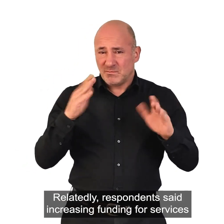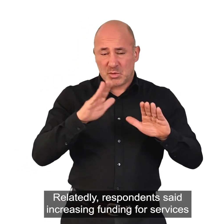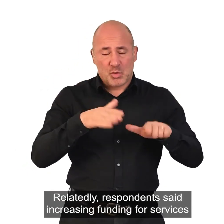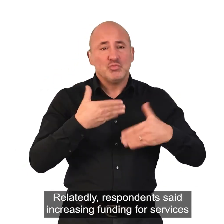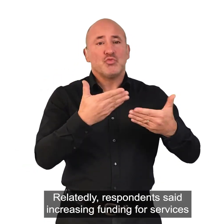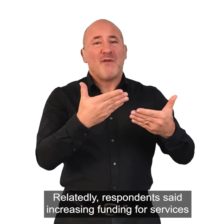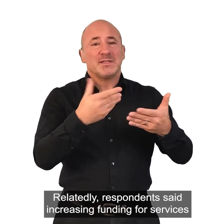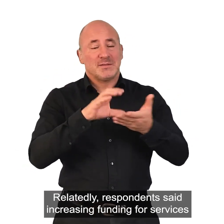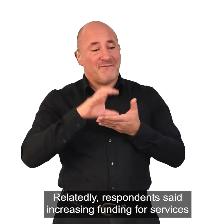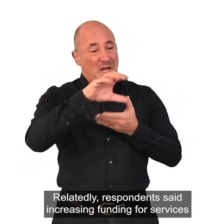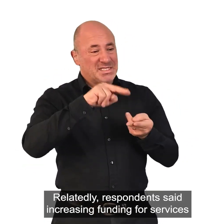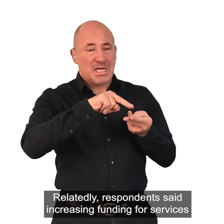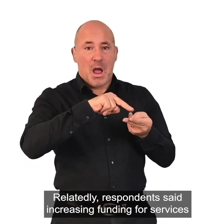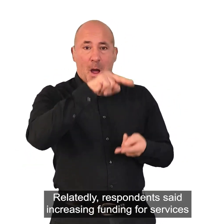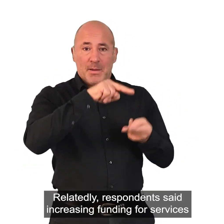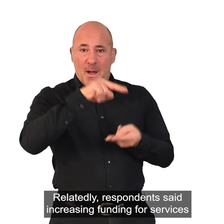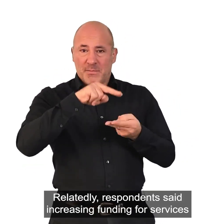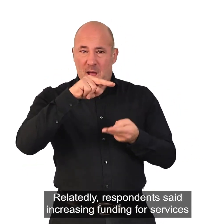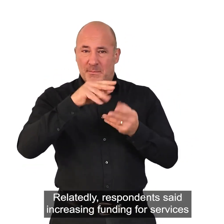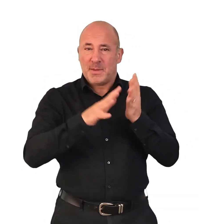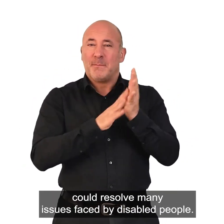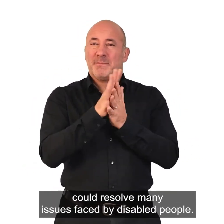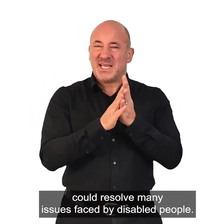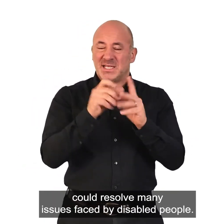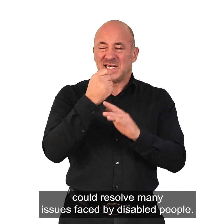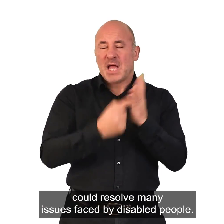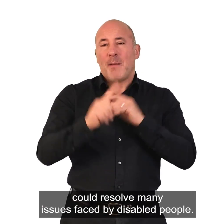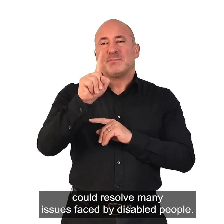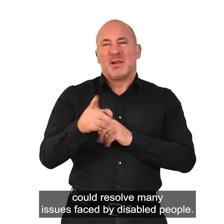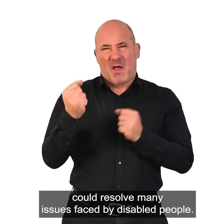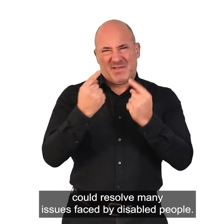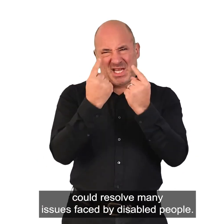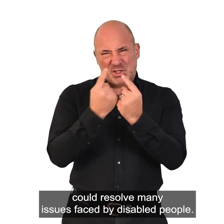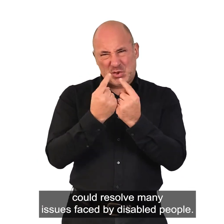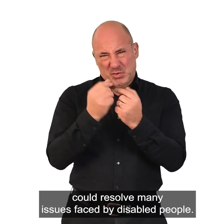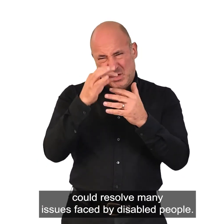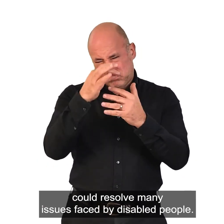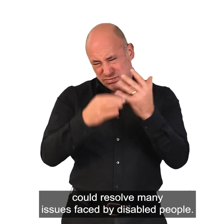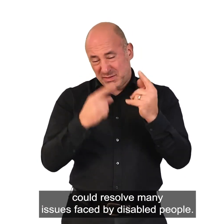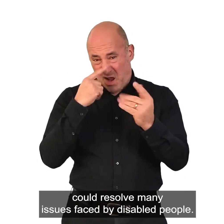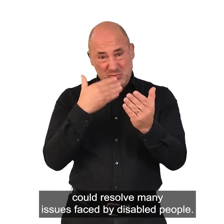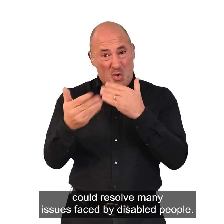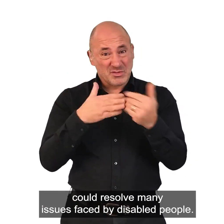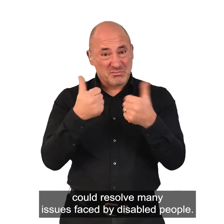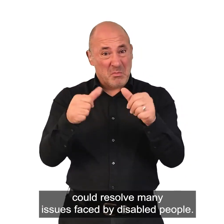Relatedly, respondents said increasing funding for services could resolve many issues faced by disabled people.